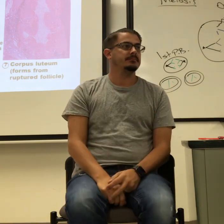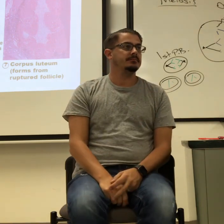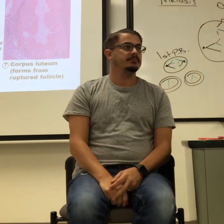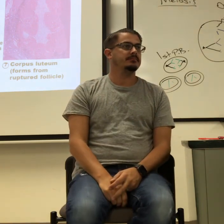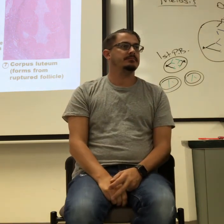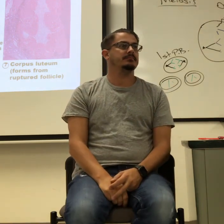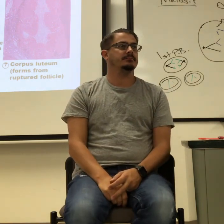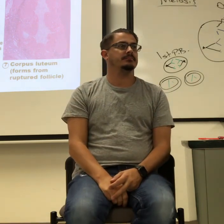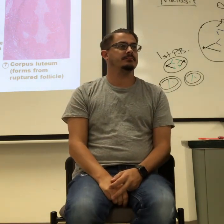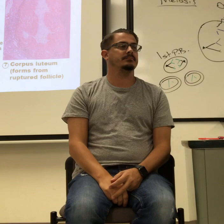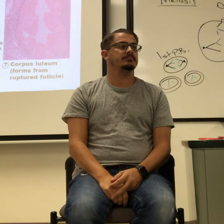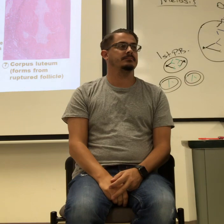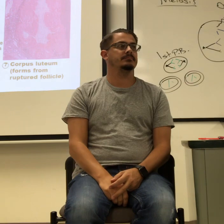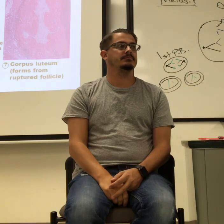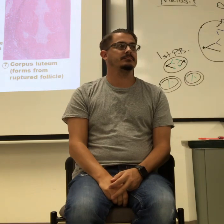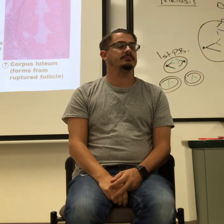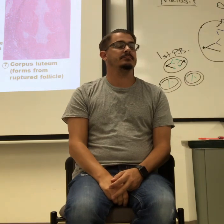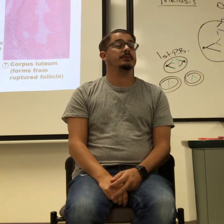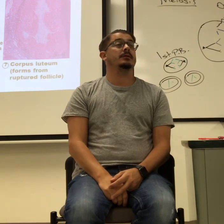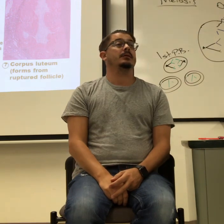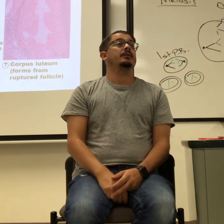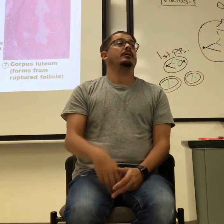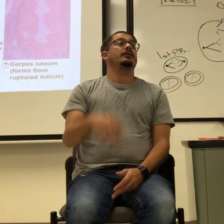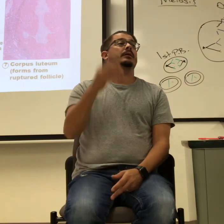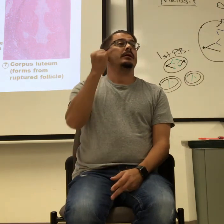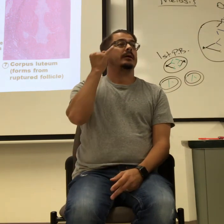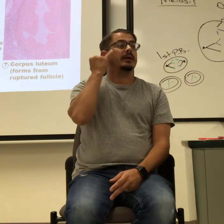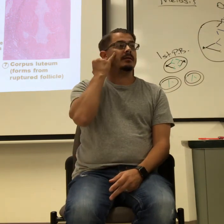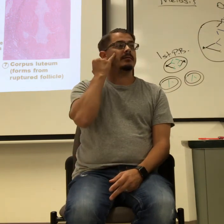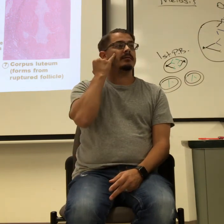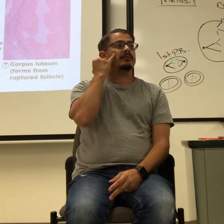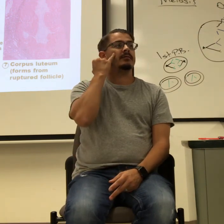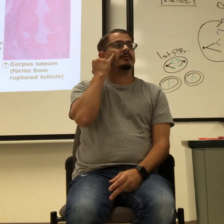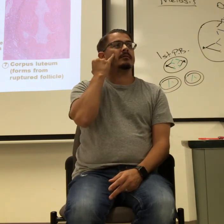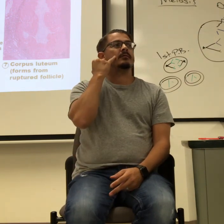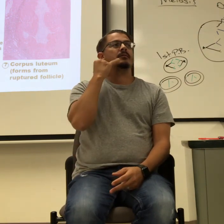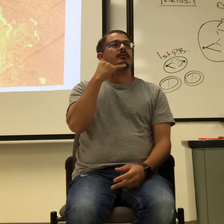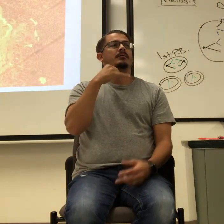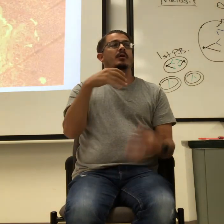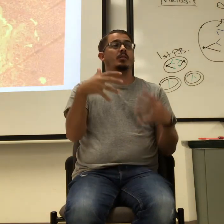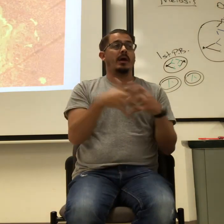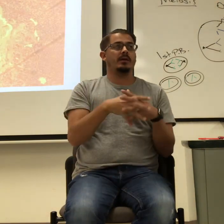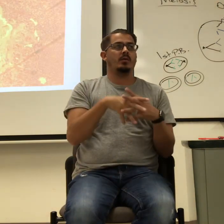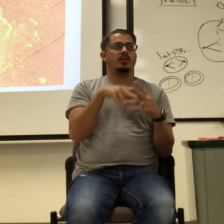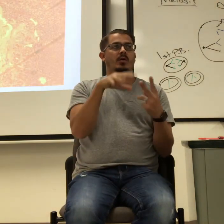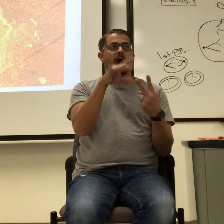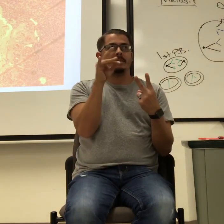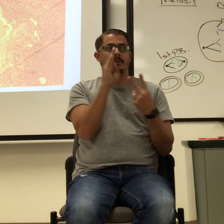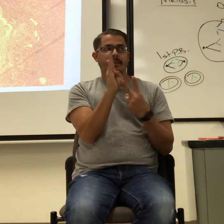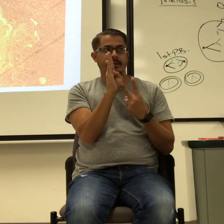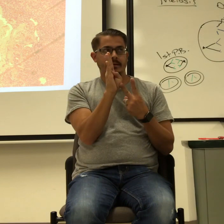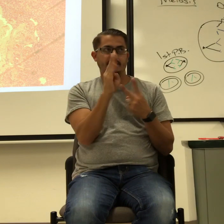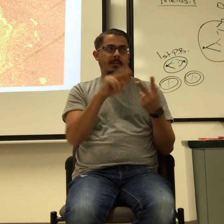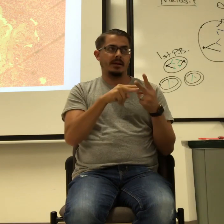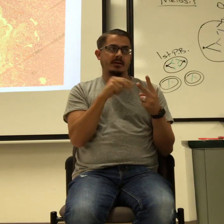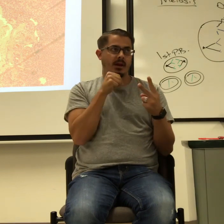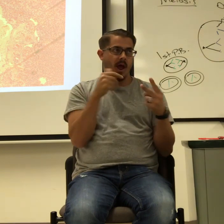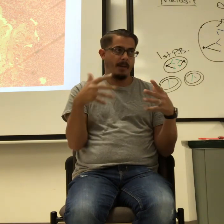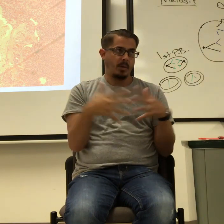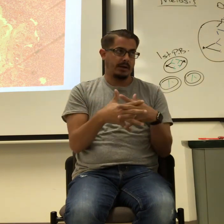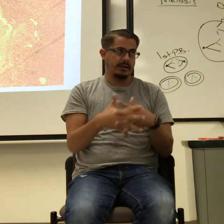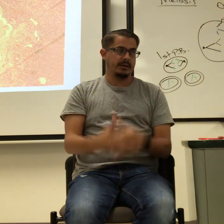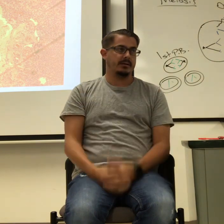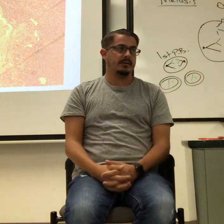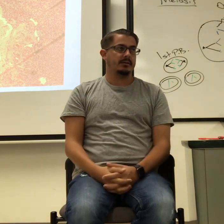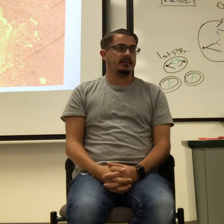give you that. That's the luteal phase. Well, let's say you kind of miss menses or you're pregnant. What's option B is when you're not pregnant. Okay?